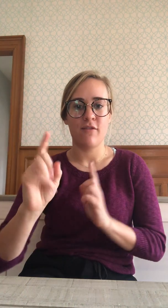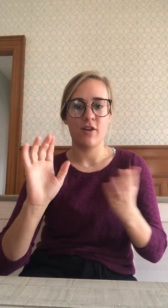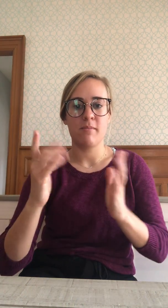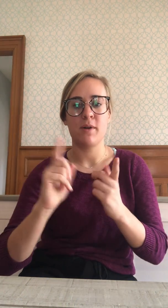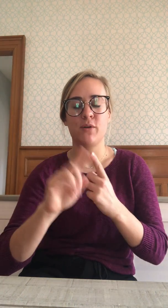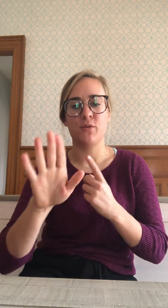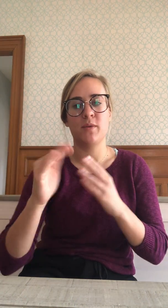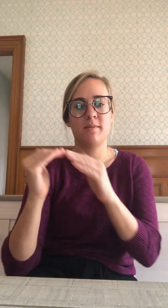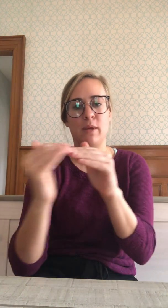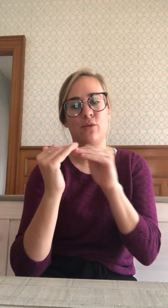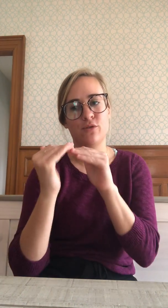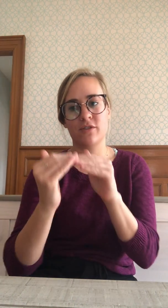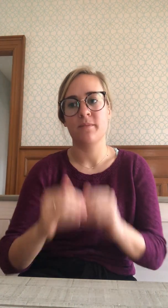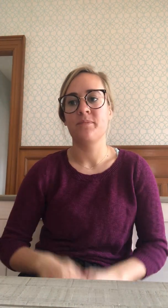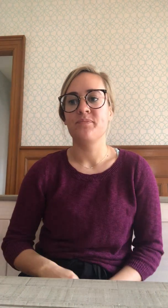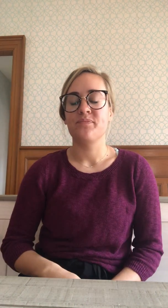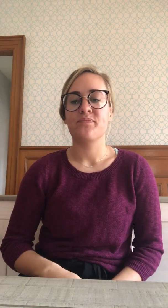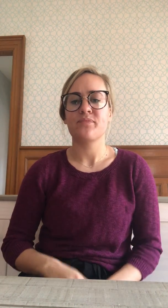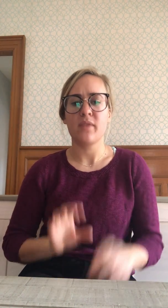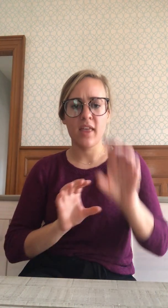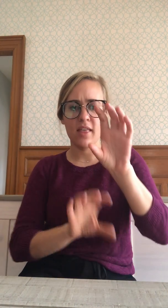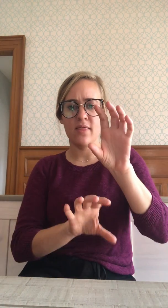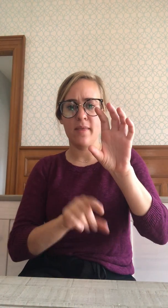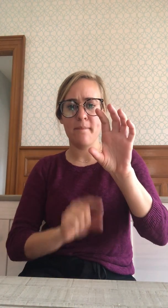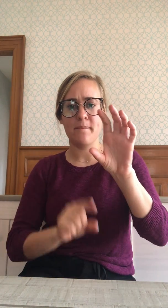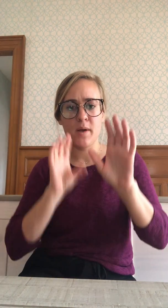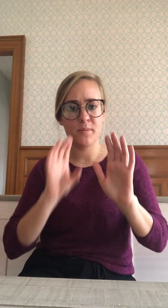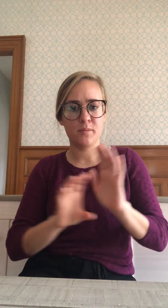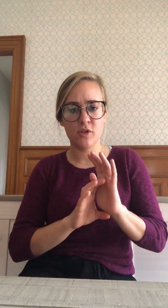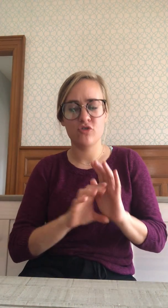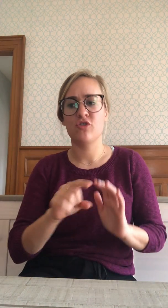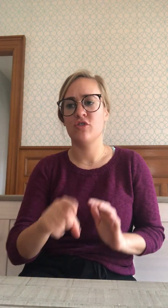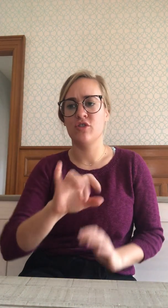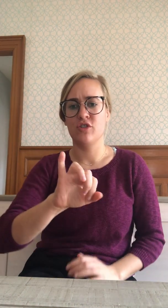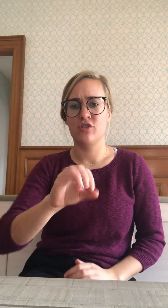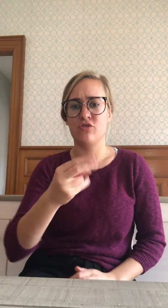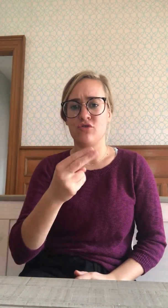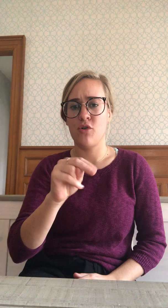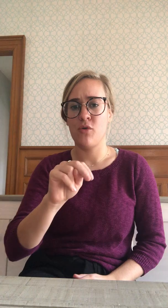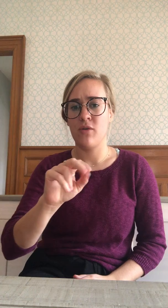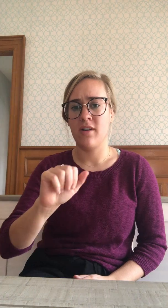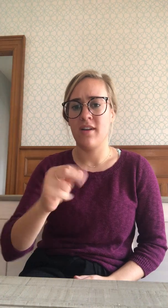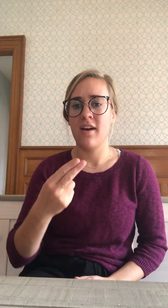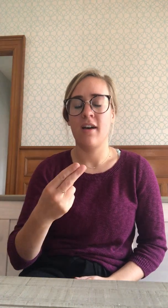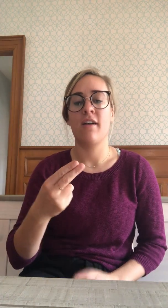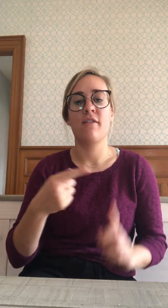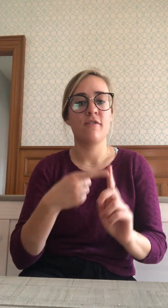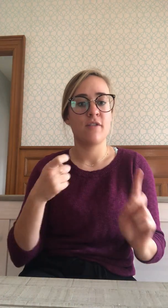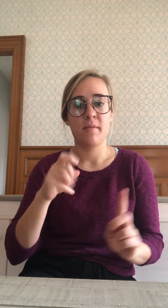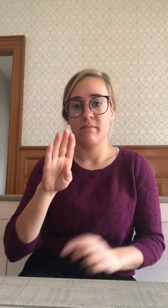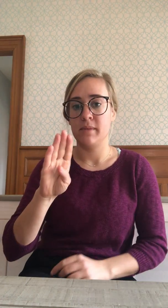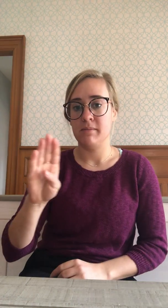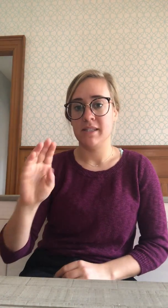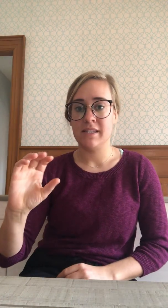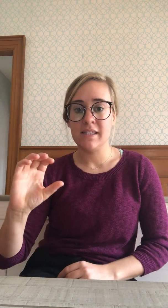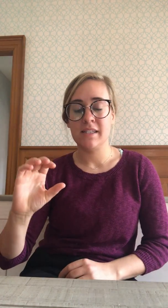then the other picture there, that's Jonah Lancaster from the BBC. So it's really nice to see people out there in the